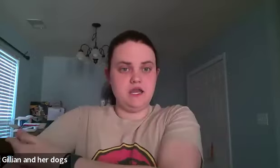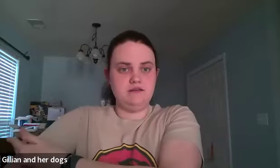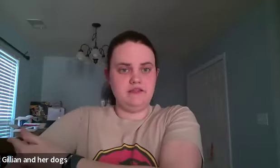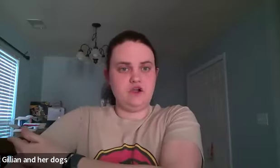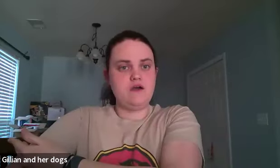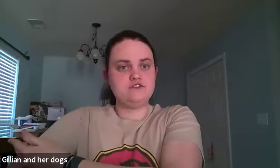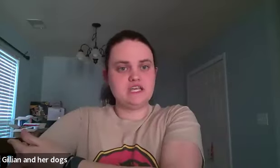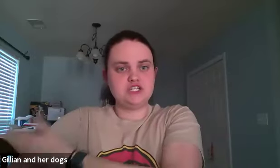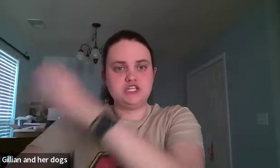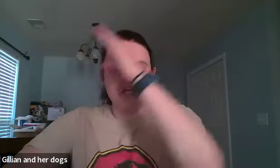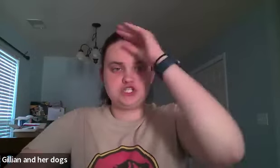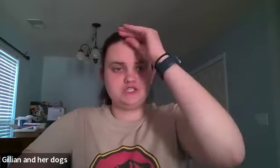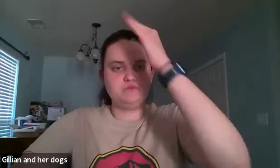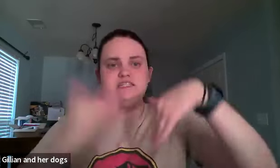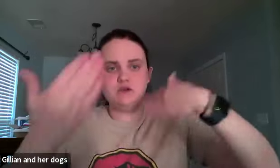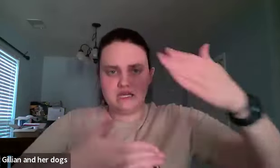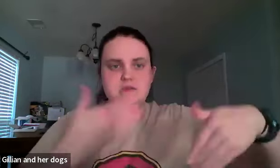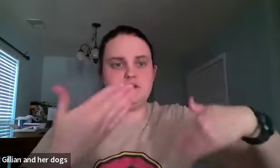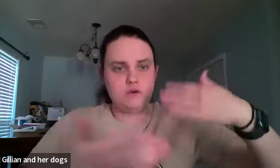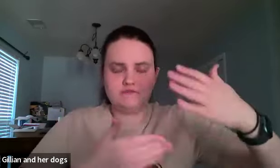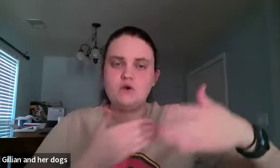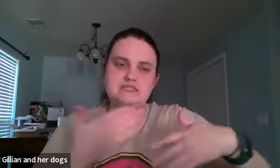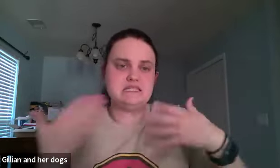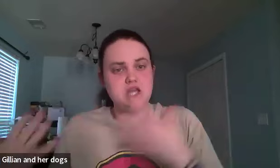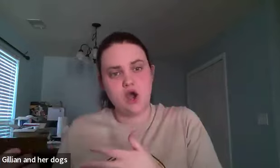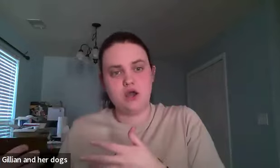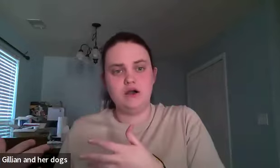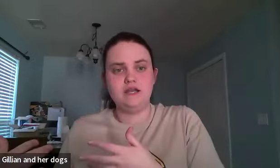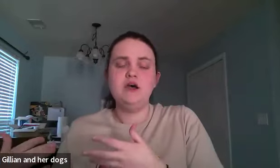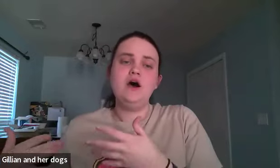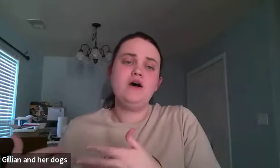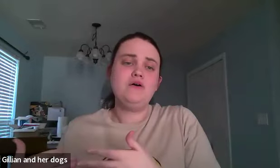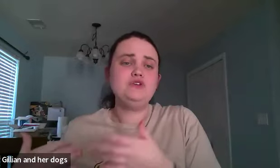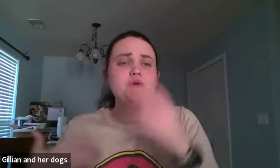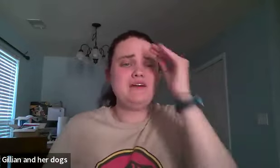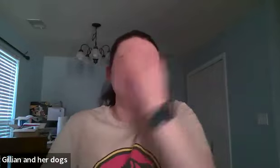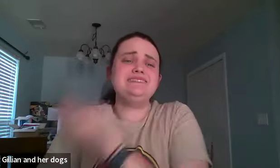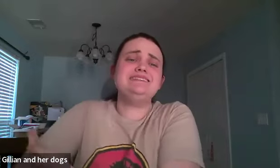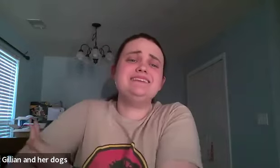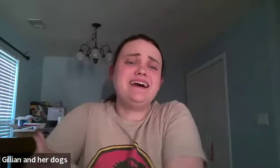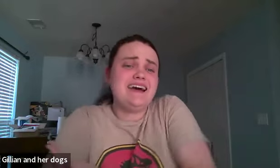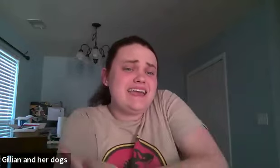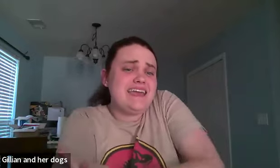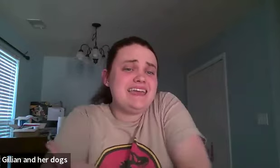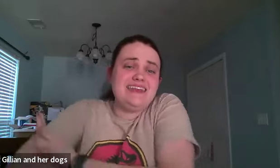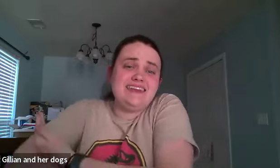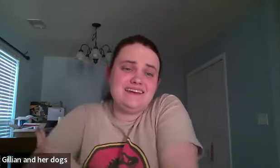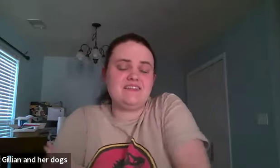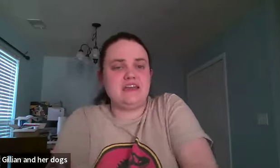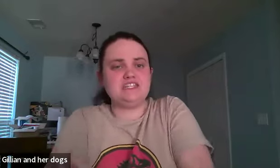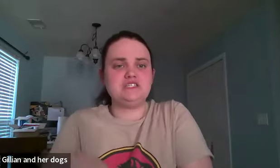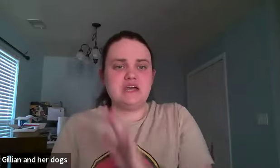son, like the conversation is just we still got to keep going. The focus is not on, oh, you have a son. Like it's just